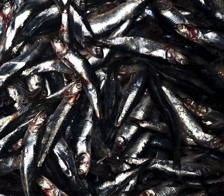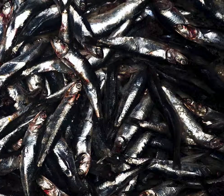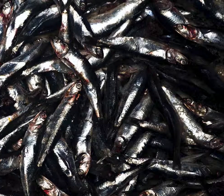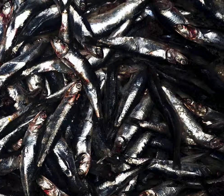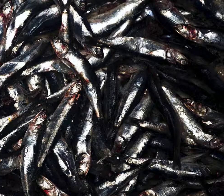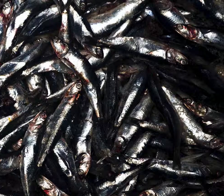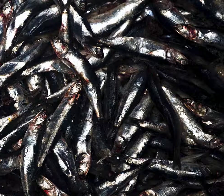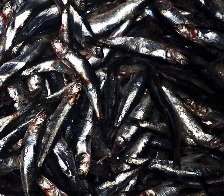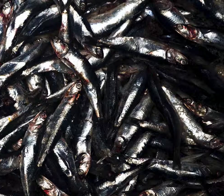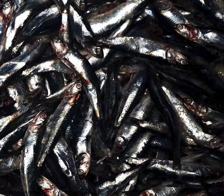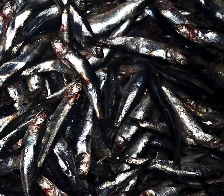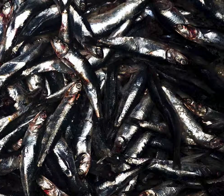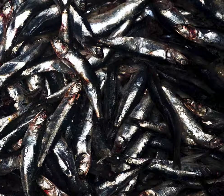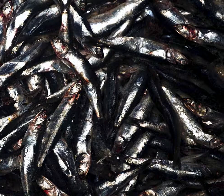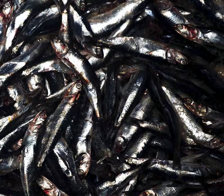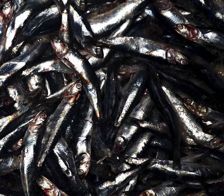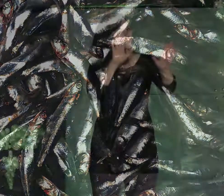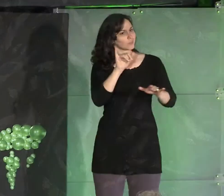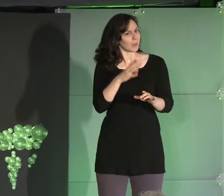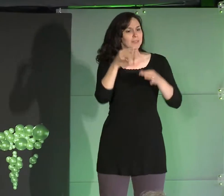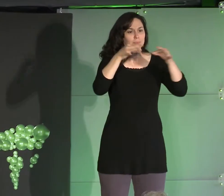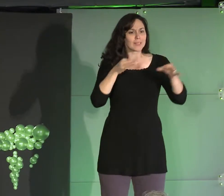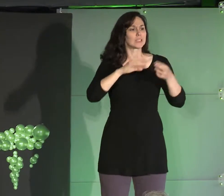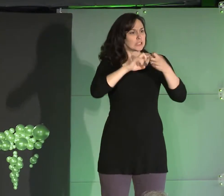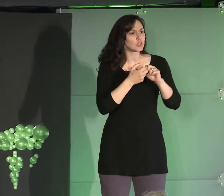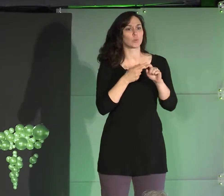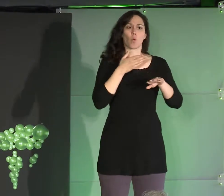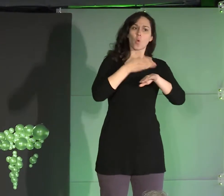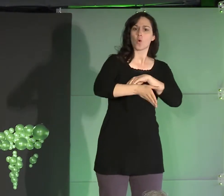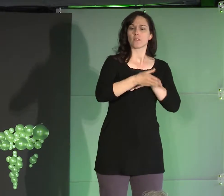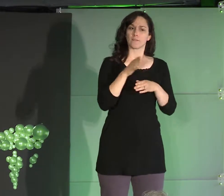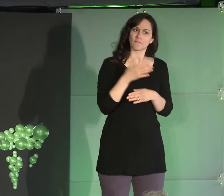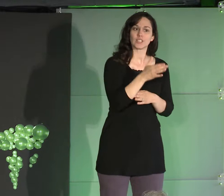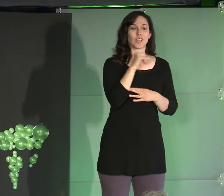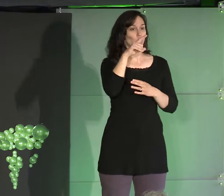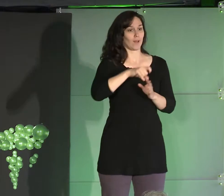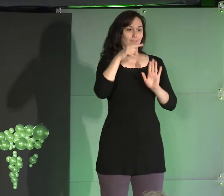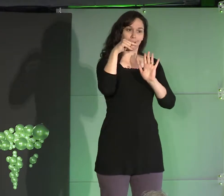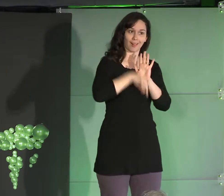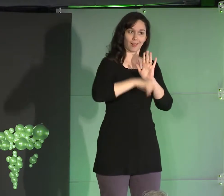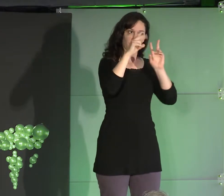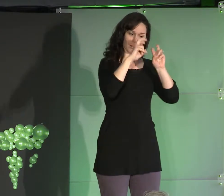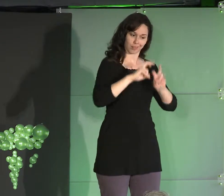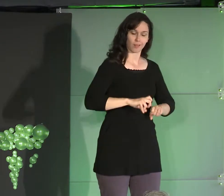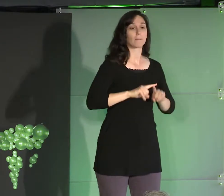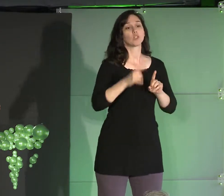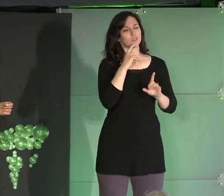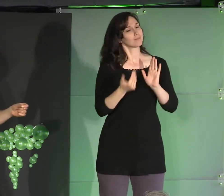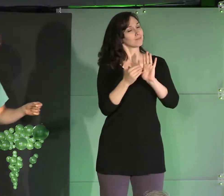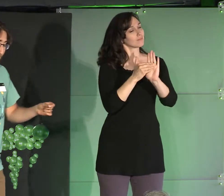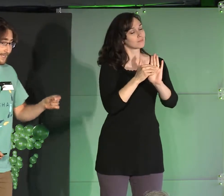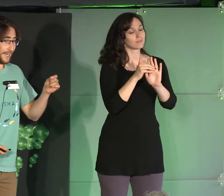Eco returns because she just did such a great job of explaining the issue with overfishing. So I don't have to go as much into it, but just to be repetitive real